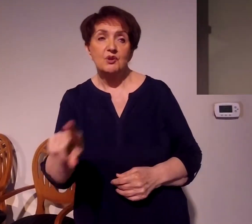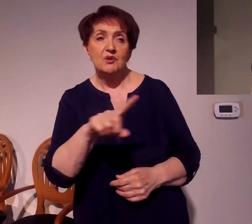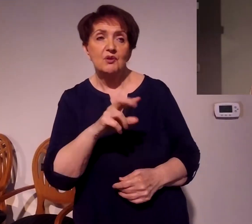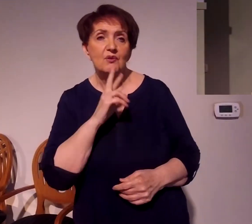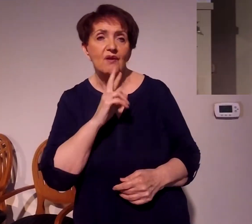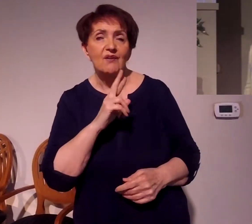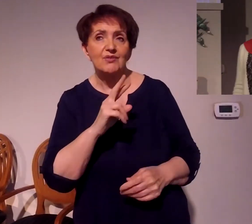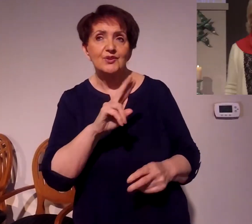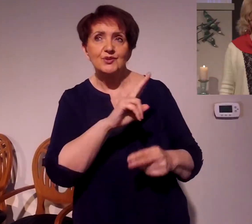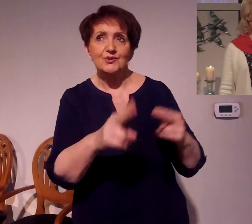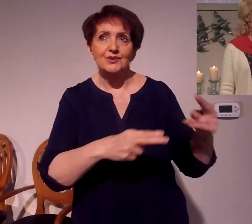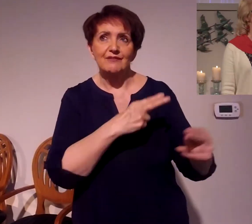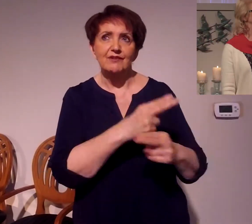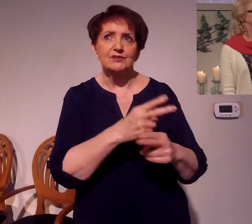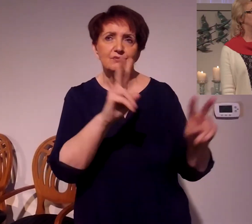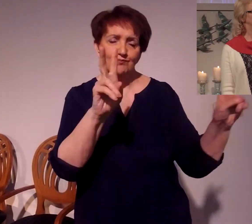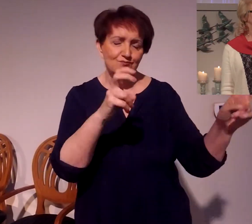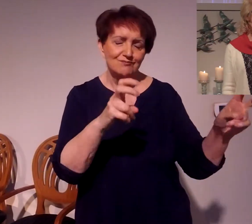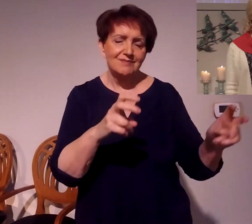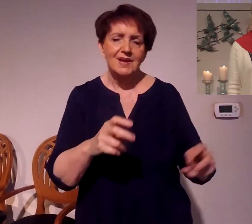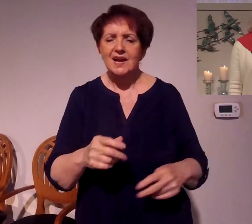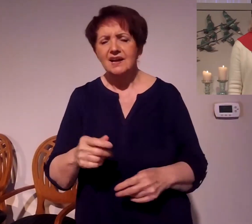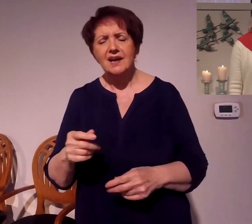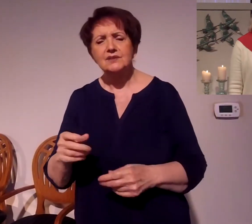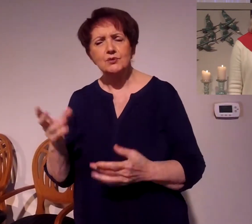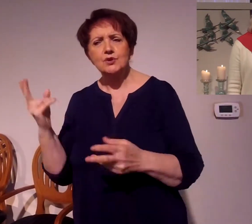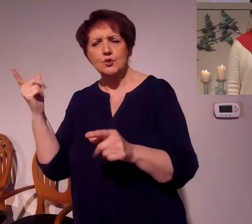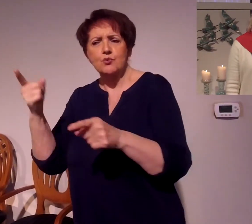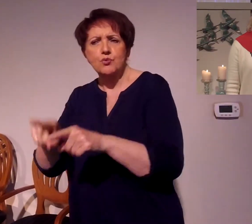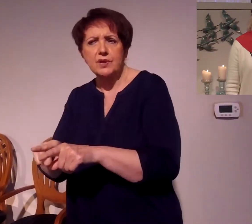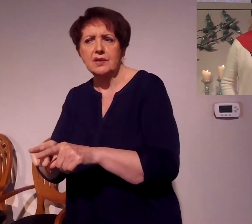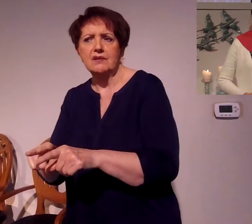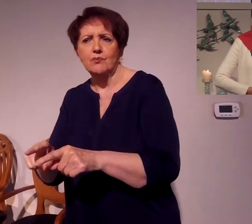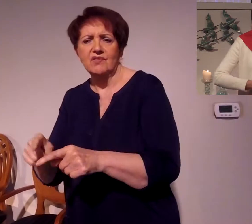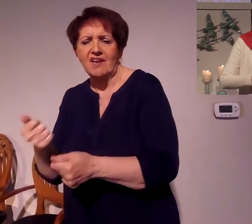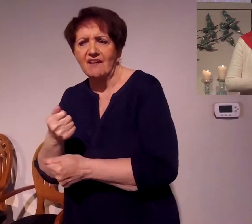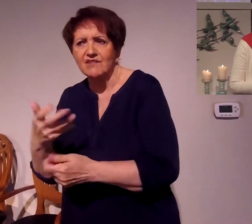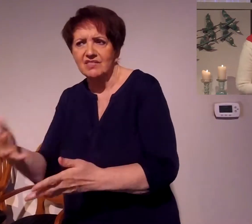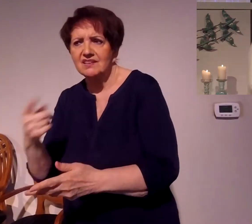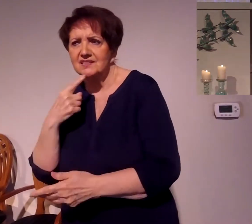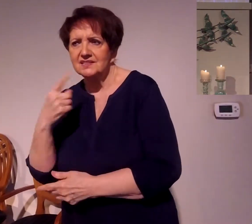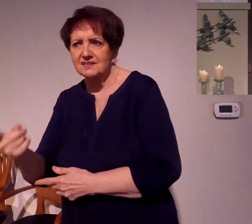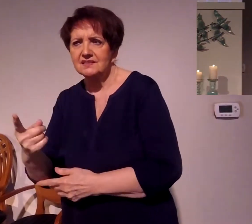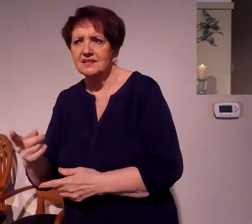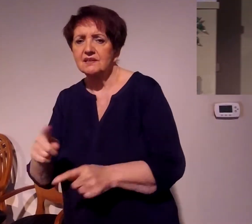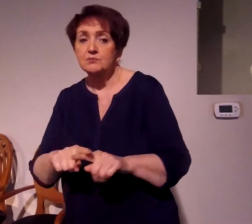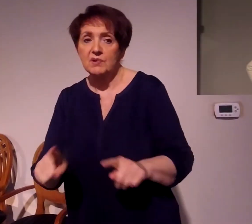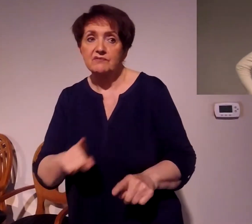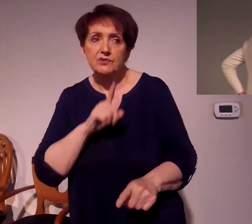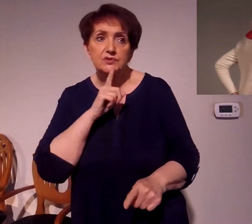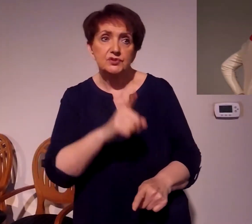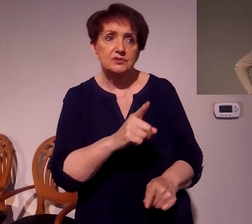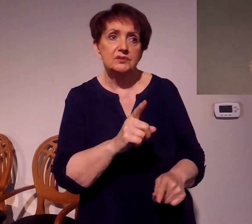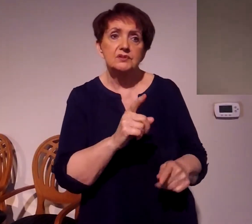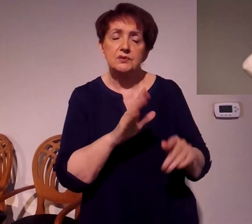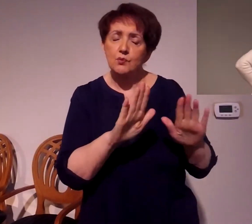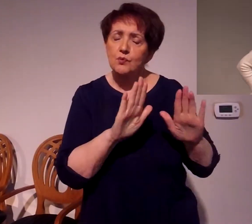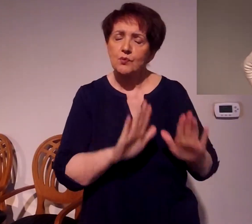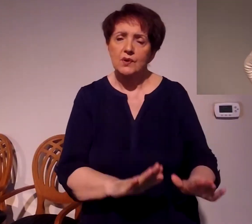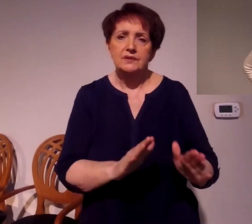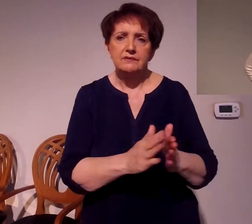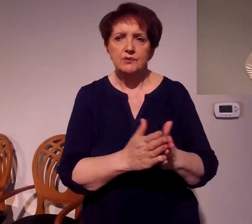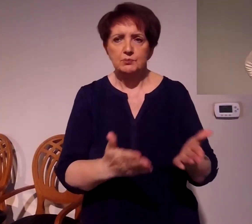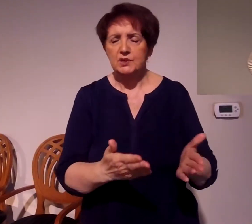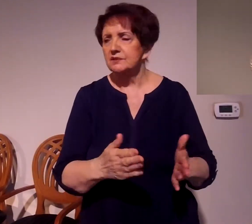every place that he goes with his argument and his thought process, but it is, hang on. It is certainly fabulous, and I'm losing my